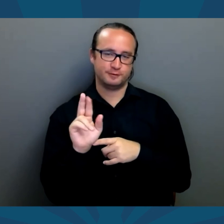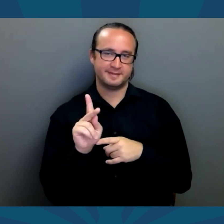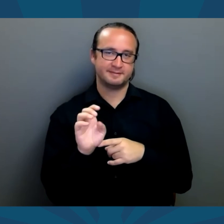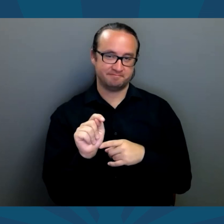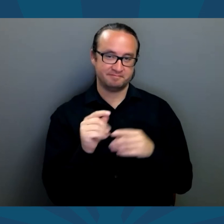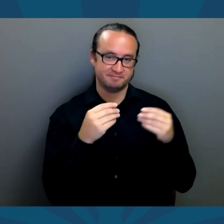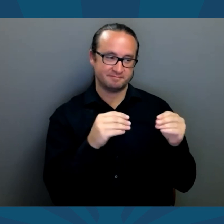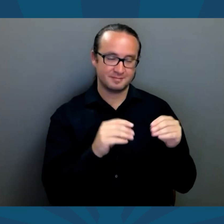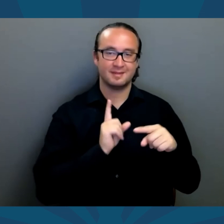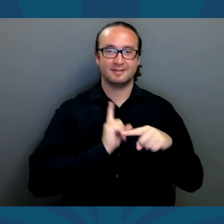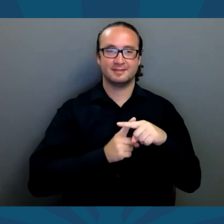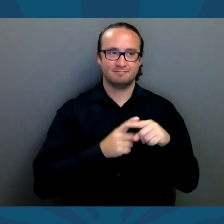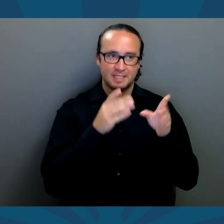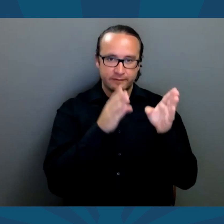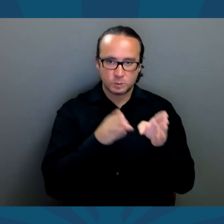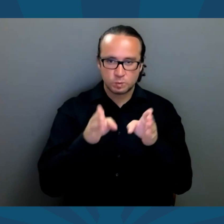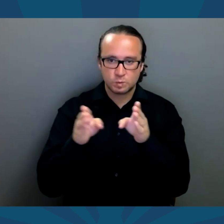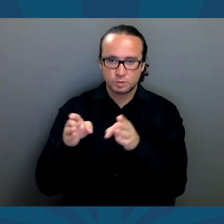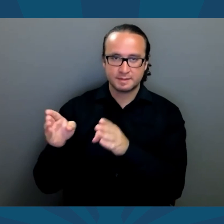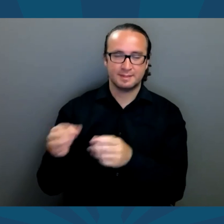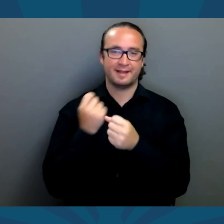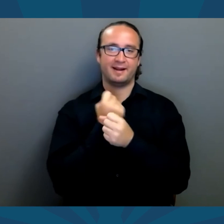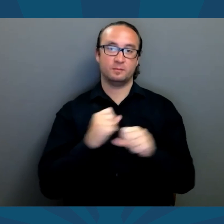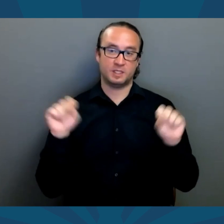markets and individual liberties.